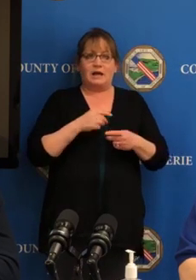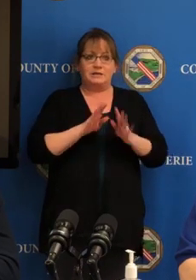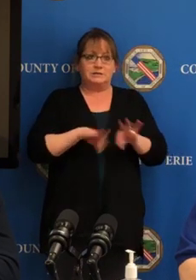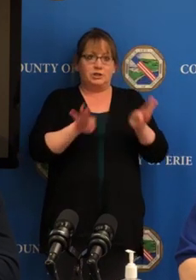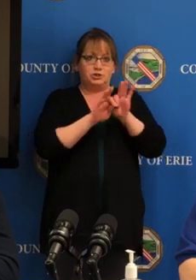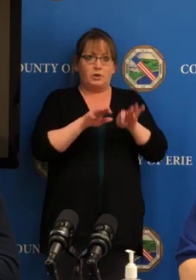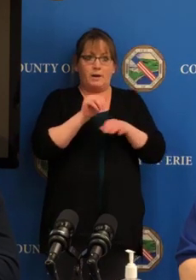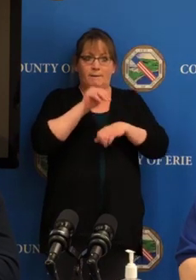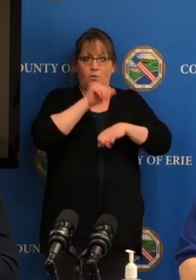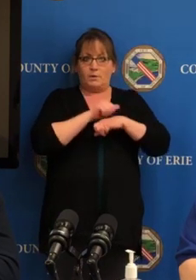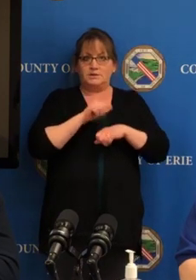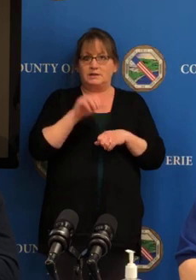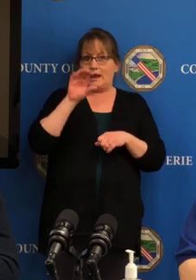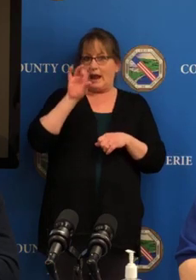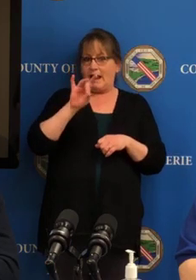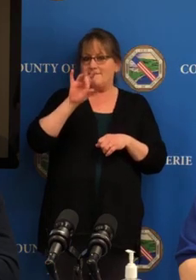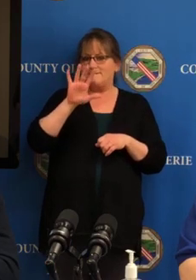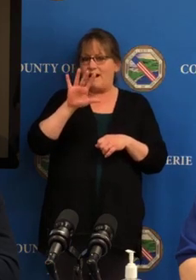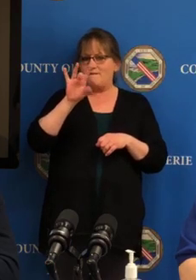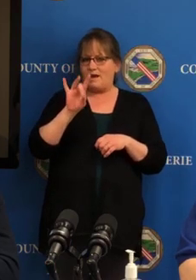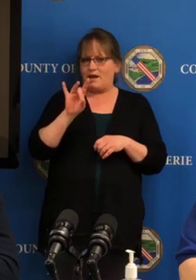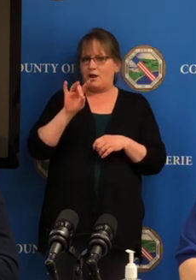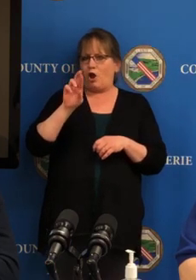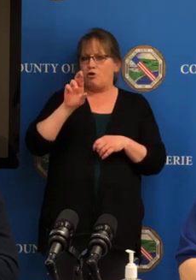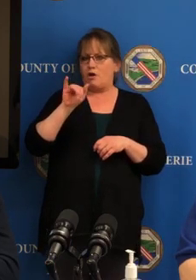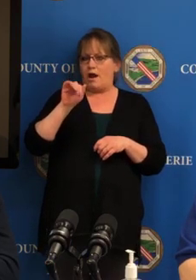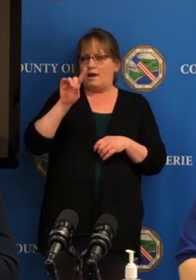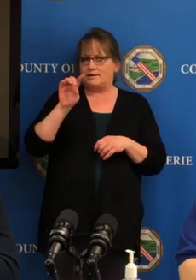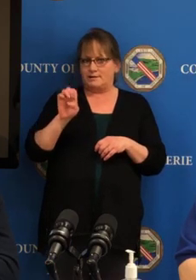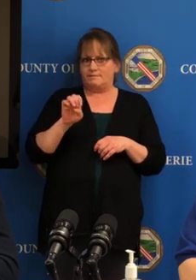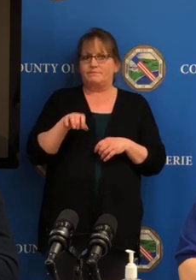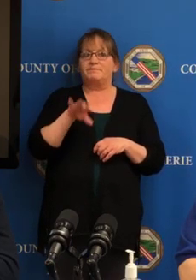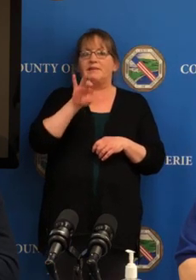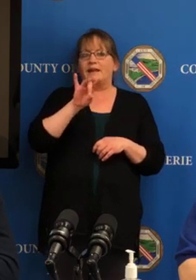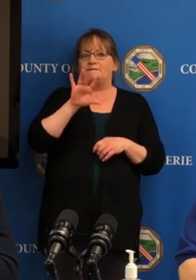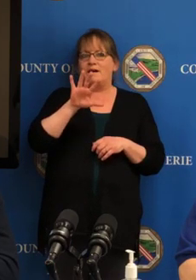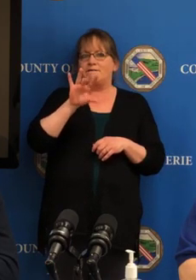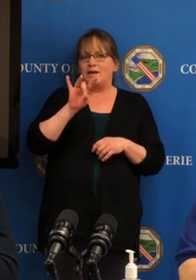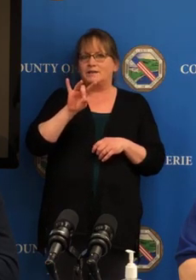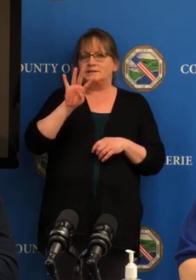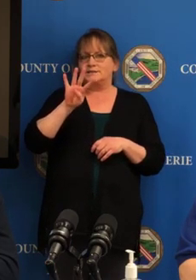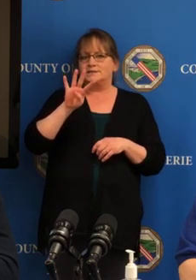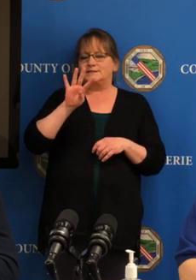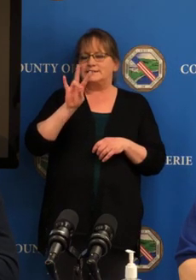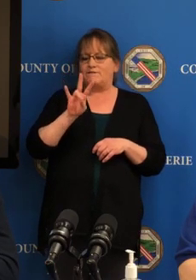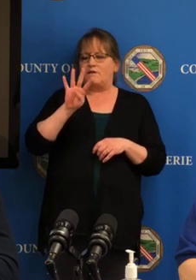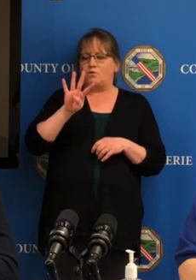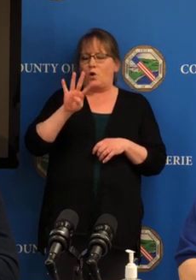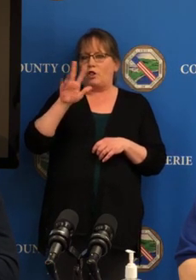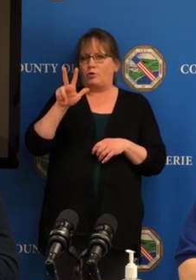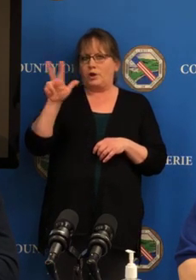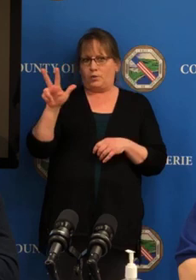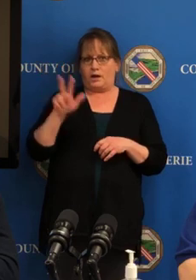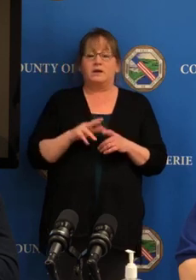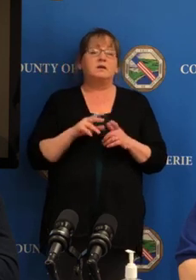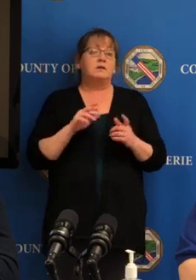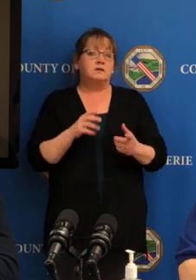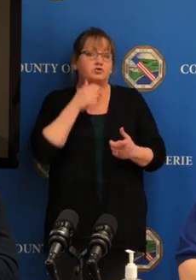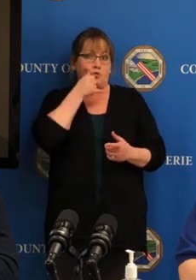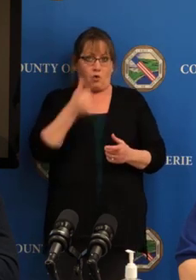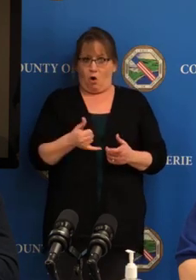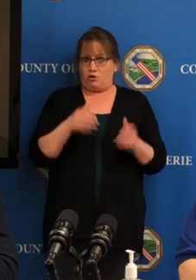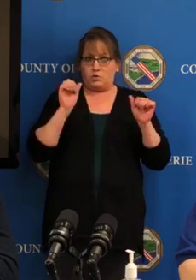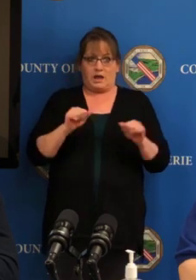is 858-RIDE, which is 7433. What you can do is call them, and as a